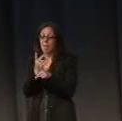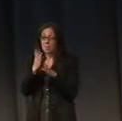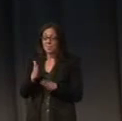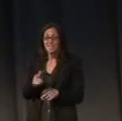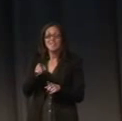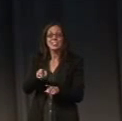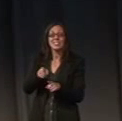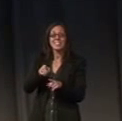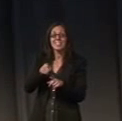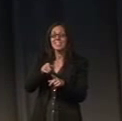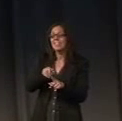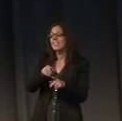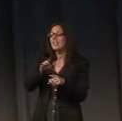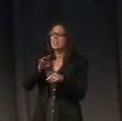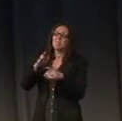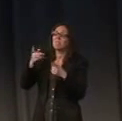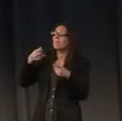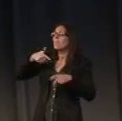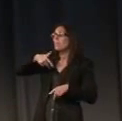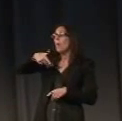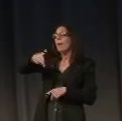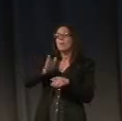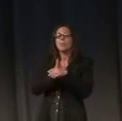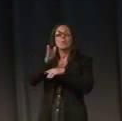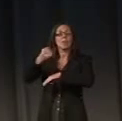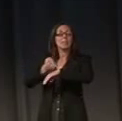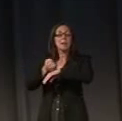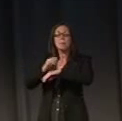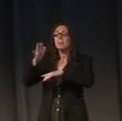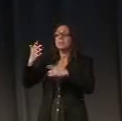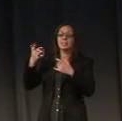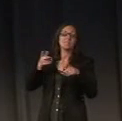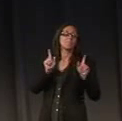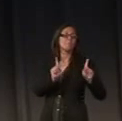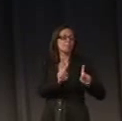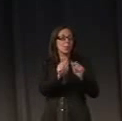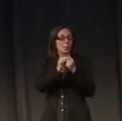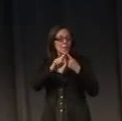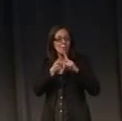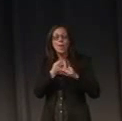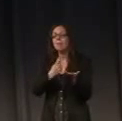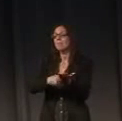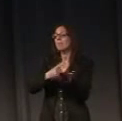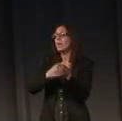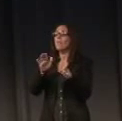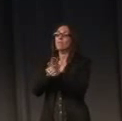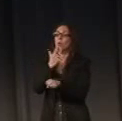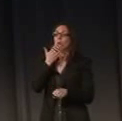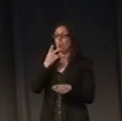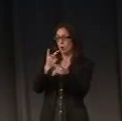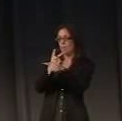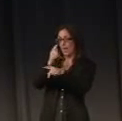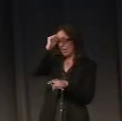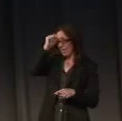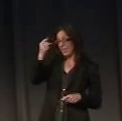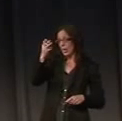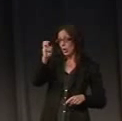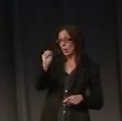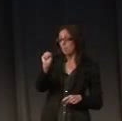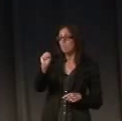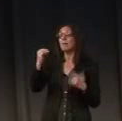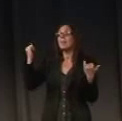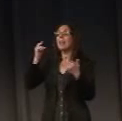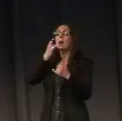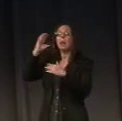campus in the waning light, discussing the four-color map theorem. So the gist of the theorem is that for any